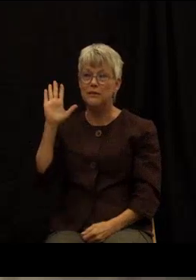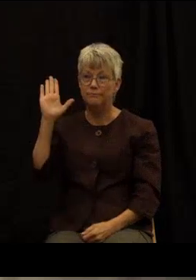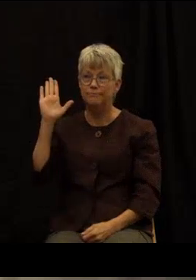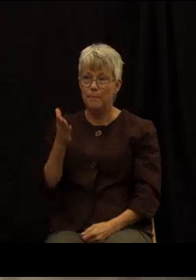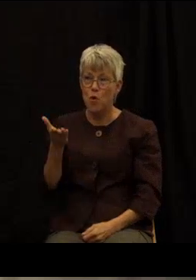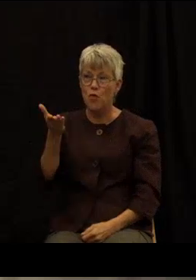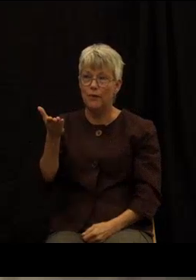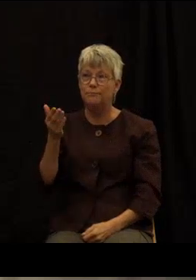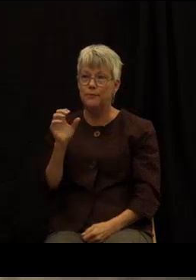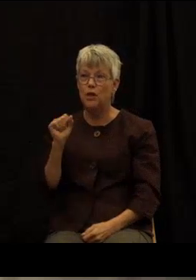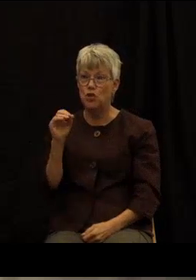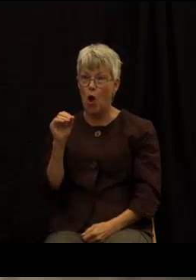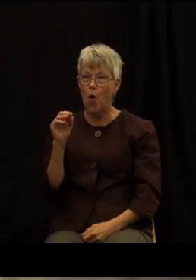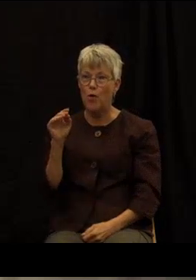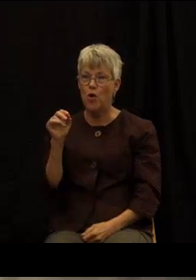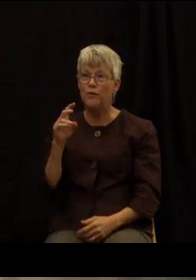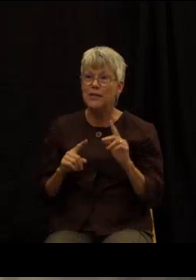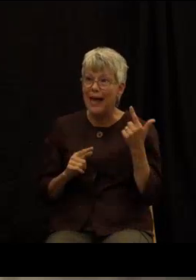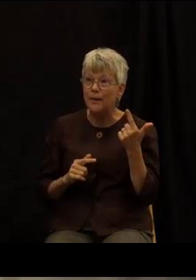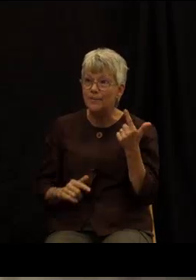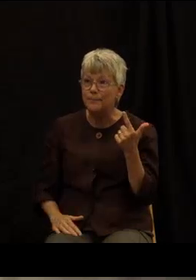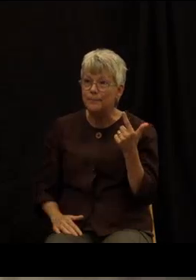I have first, do I have a second?